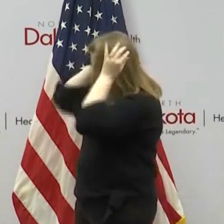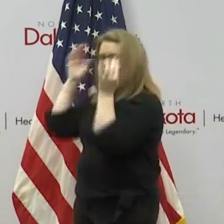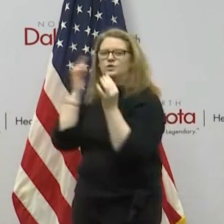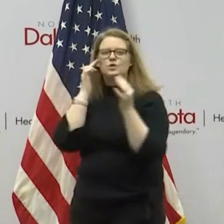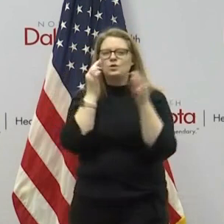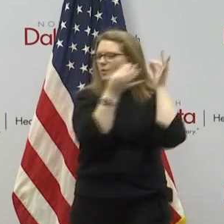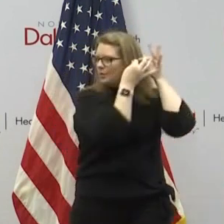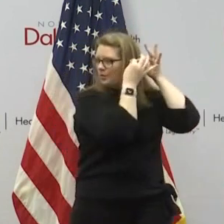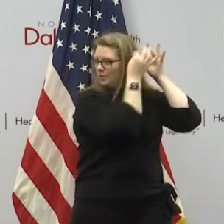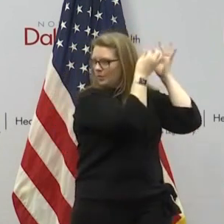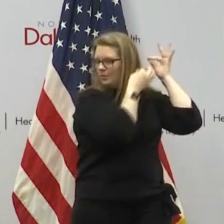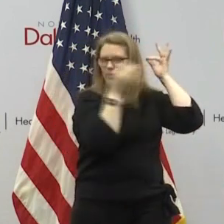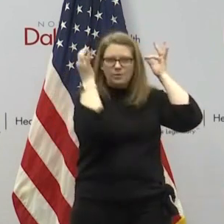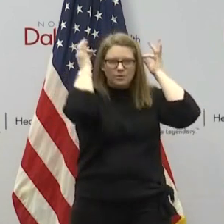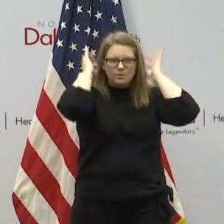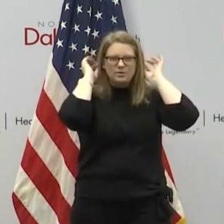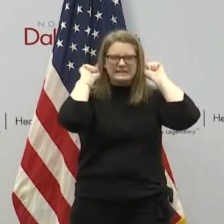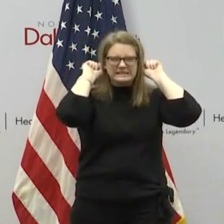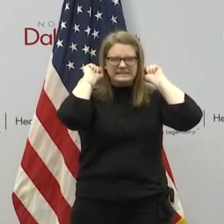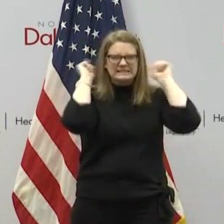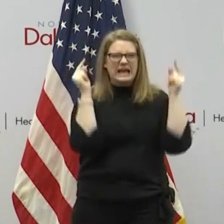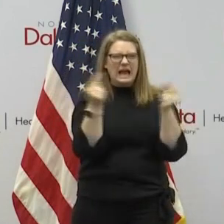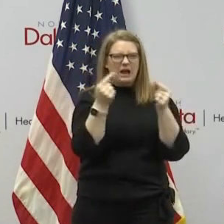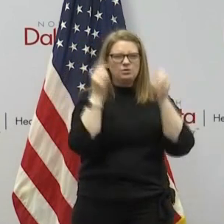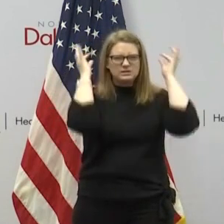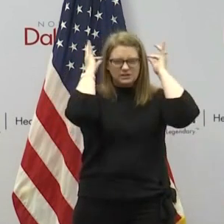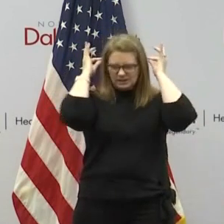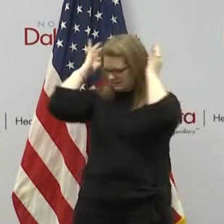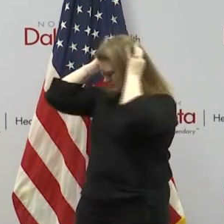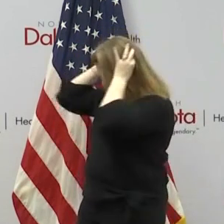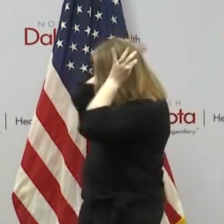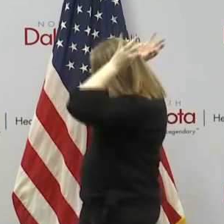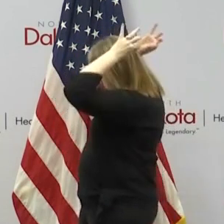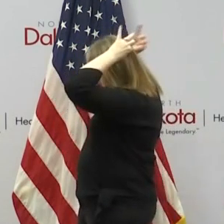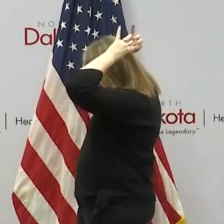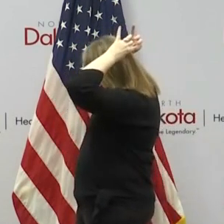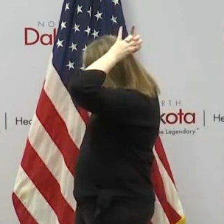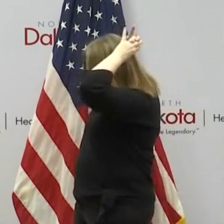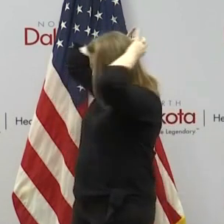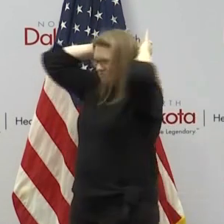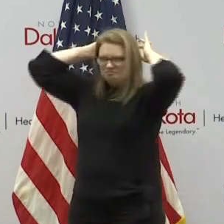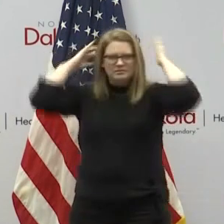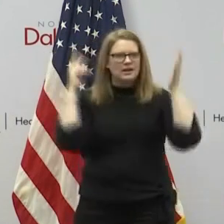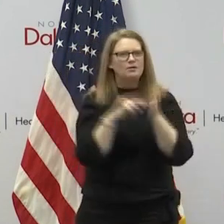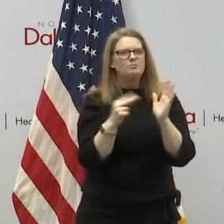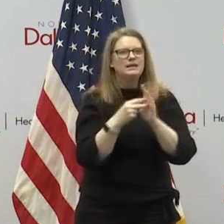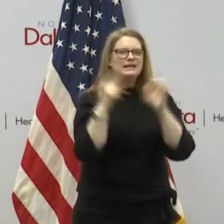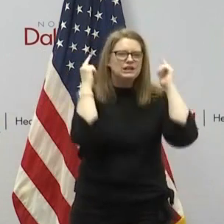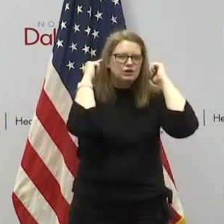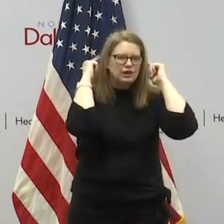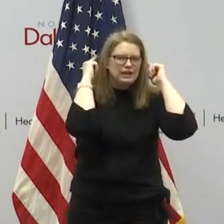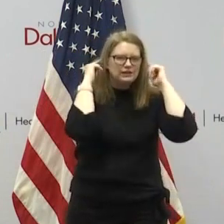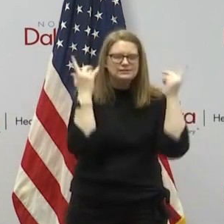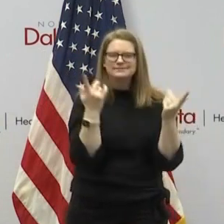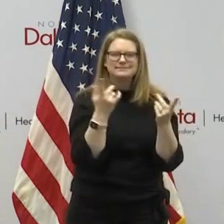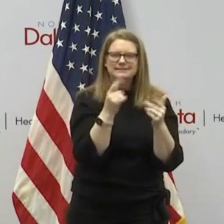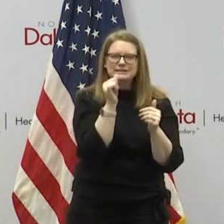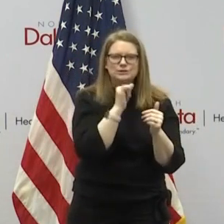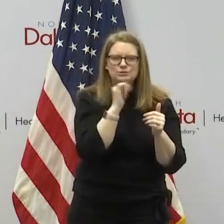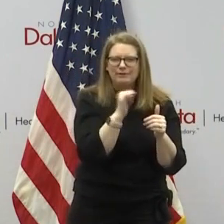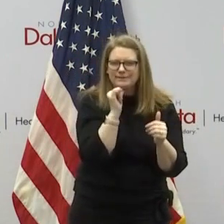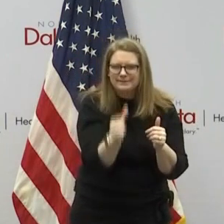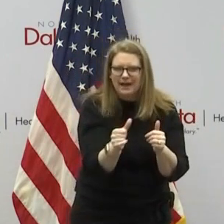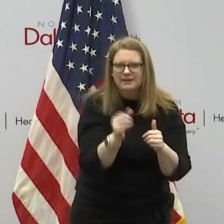little strings from your mask into this thing that goes across the back of your head, and then your ears don't get sore from wearing a mask all day long, so it's like